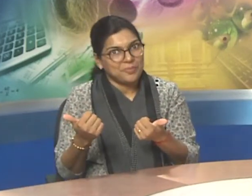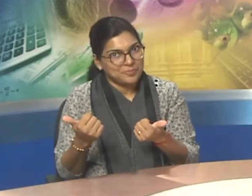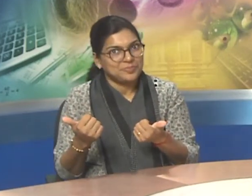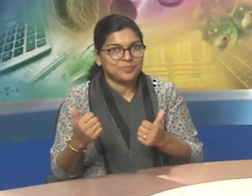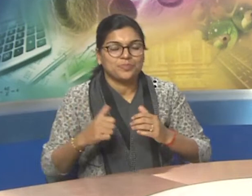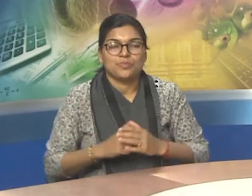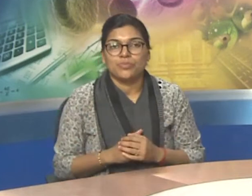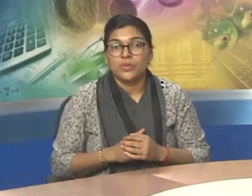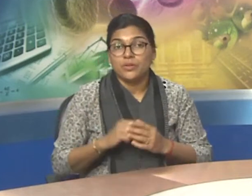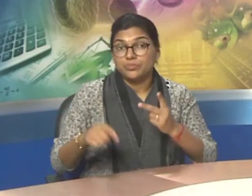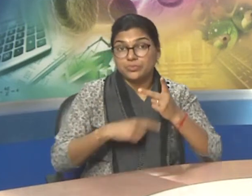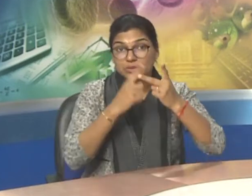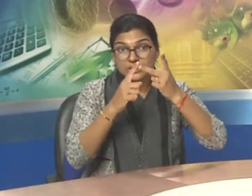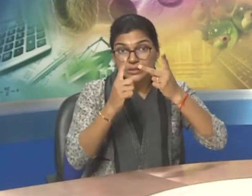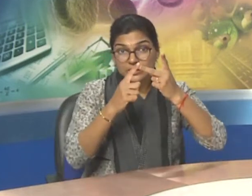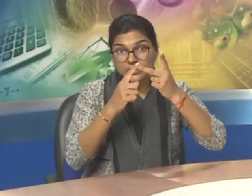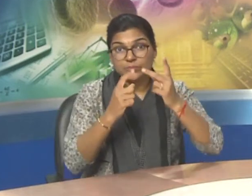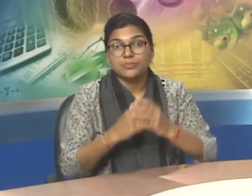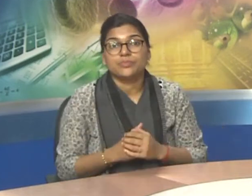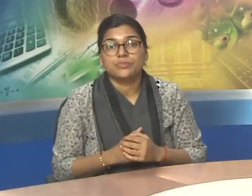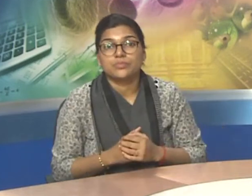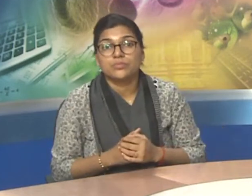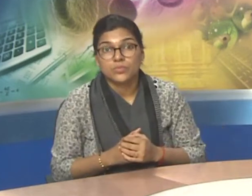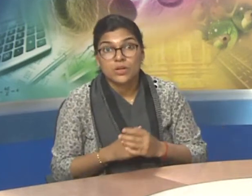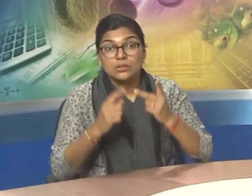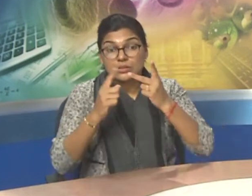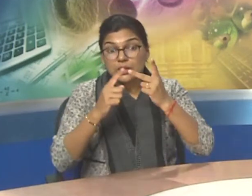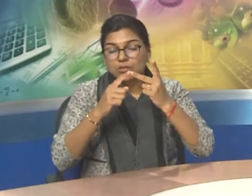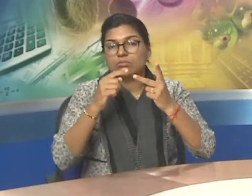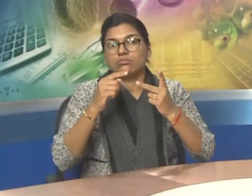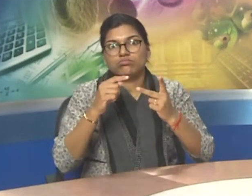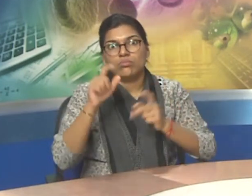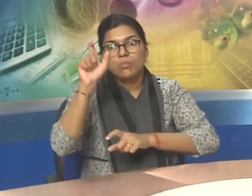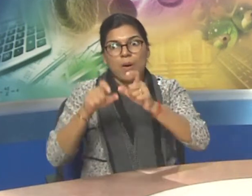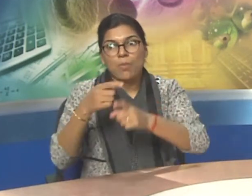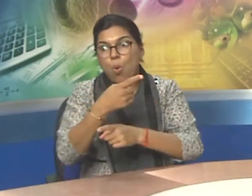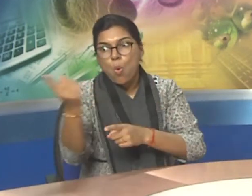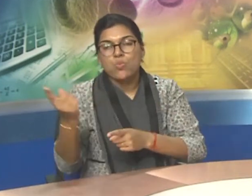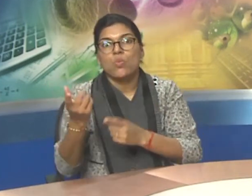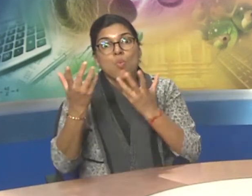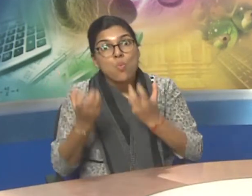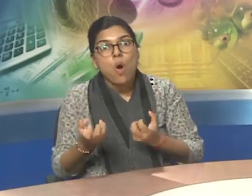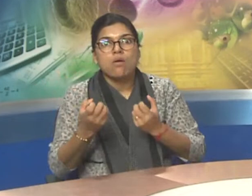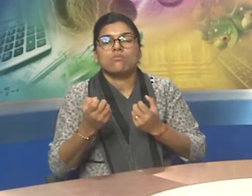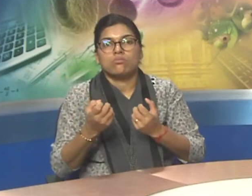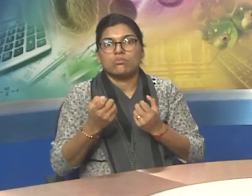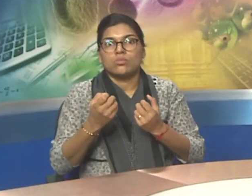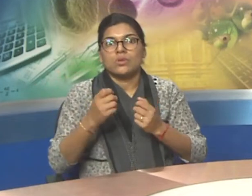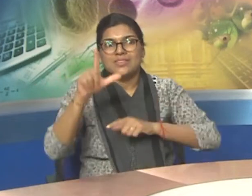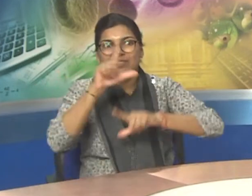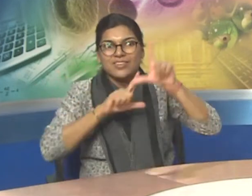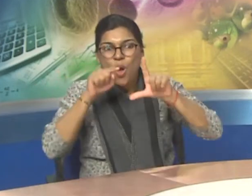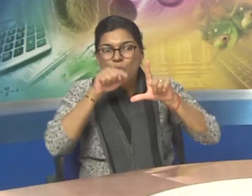users. The second law states that every reader his book.